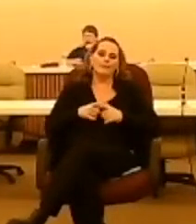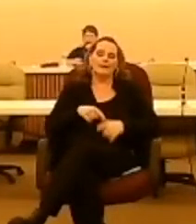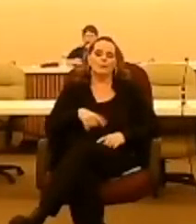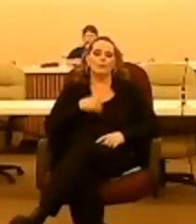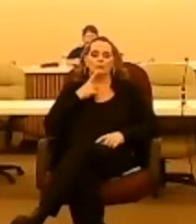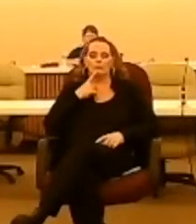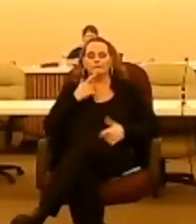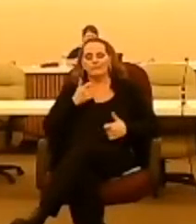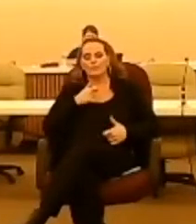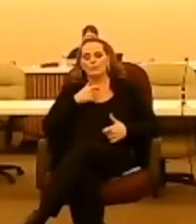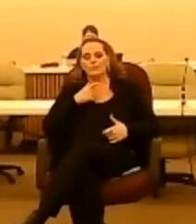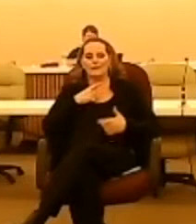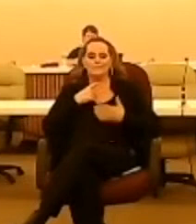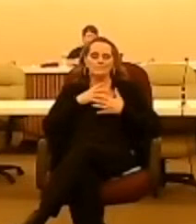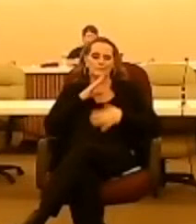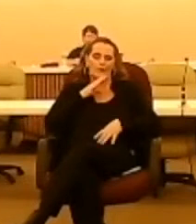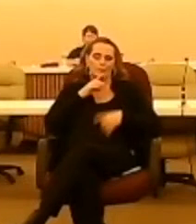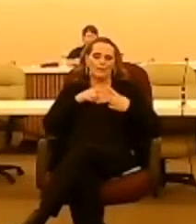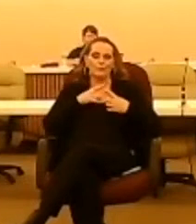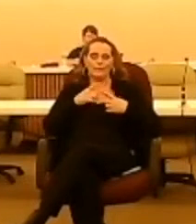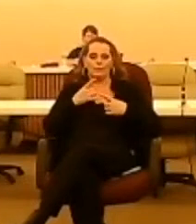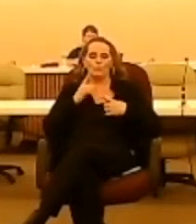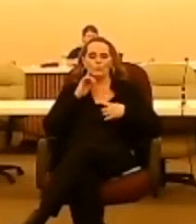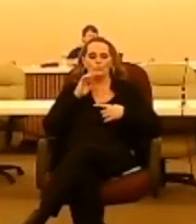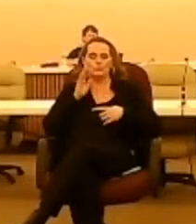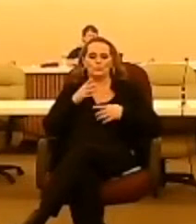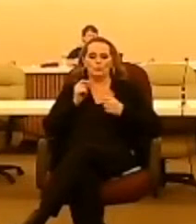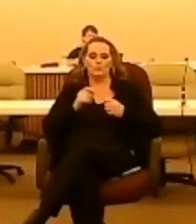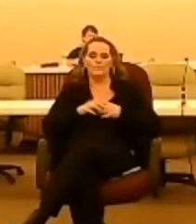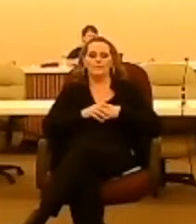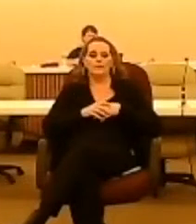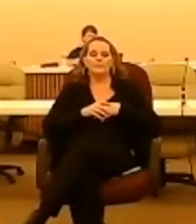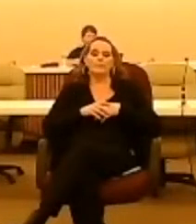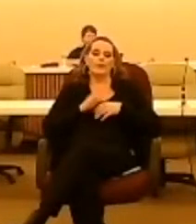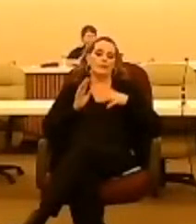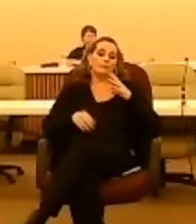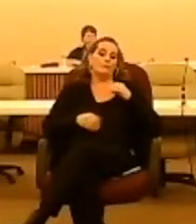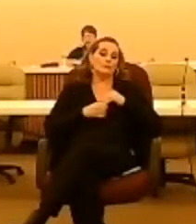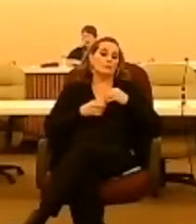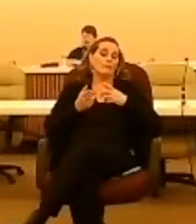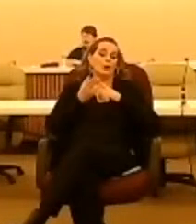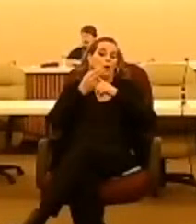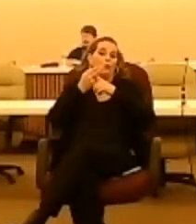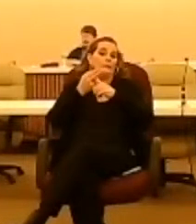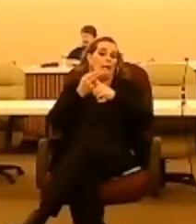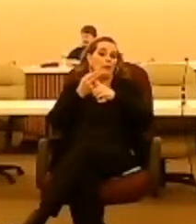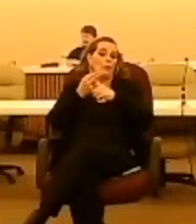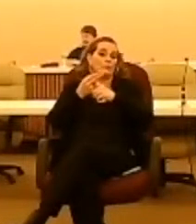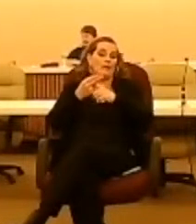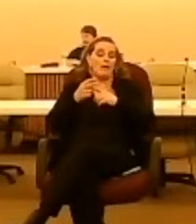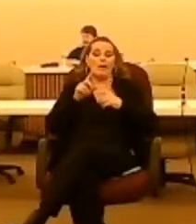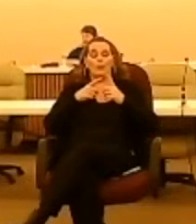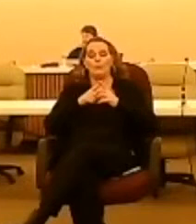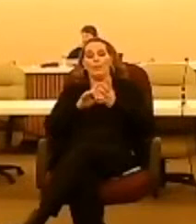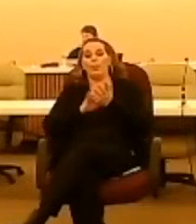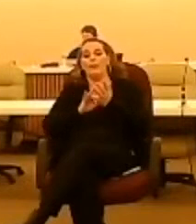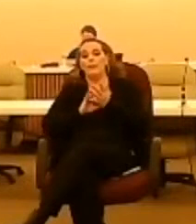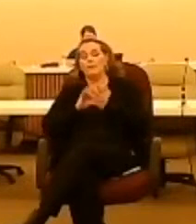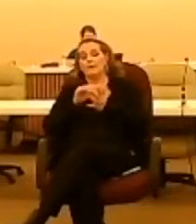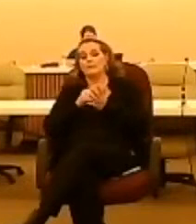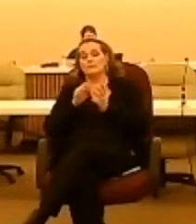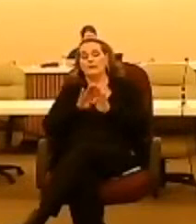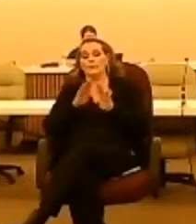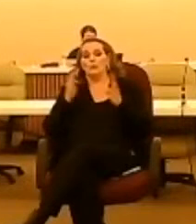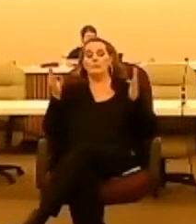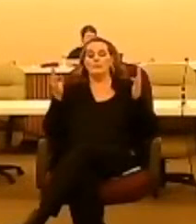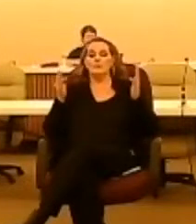that they're looking to convert to, or potentially at a hotel once the medical centers opened up. They